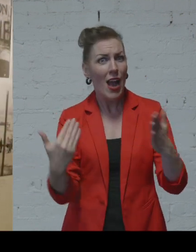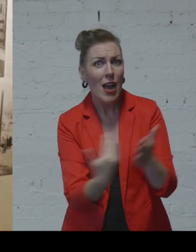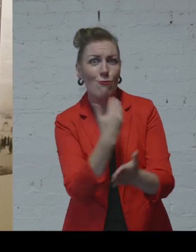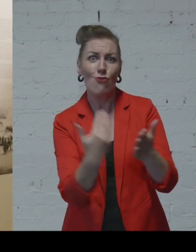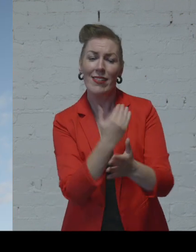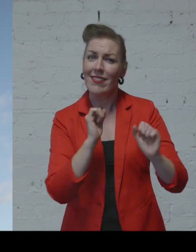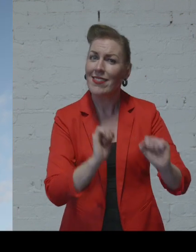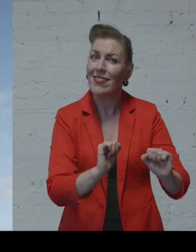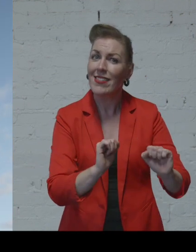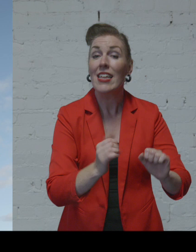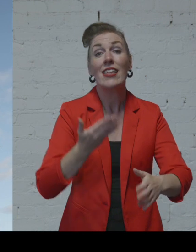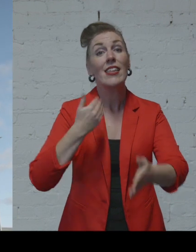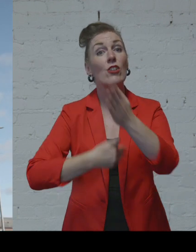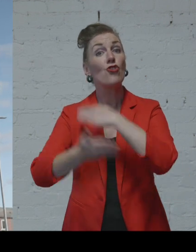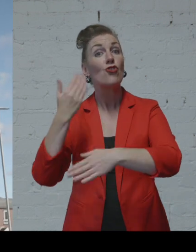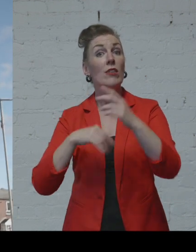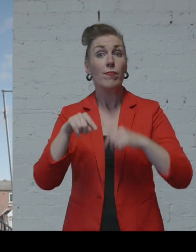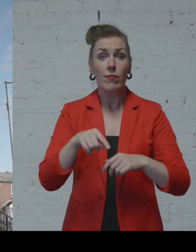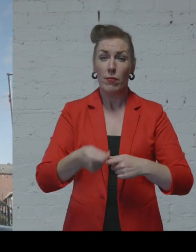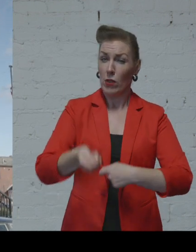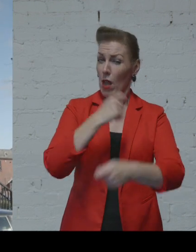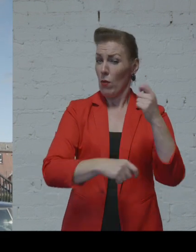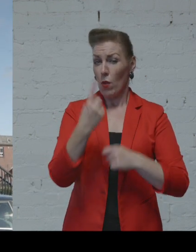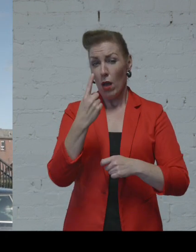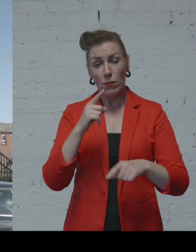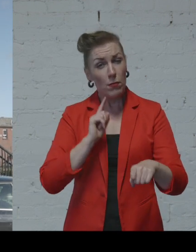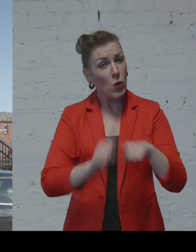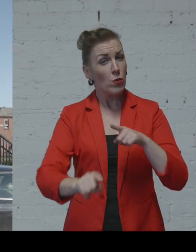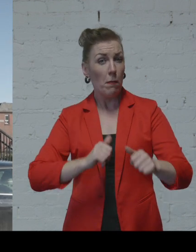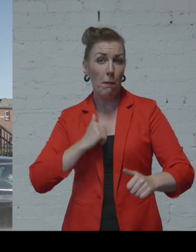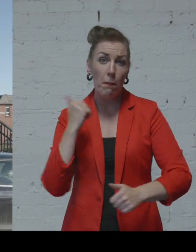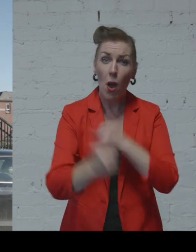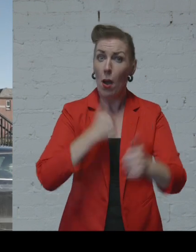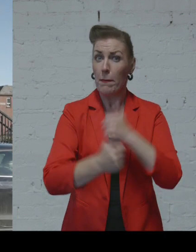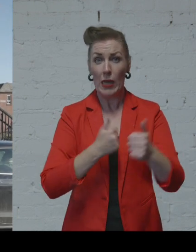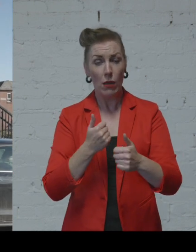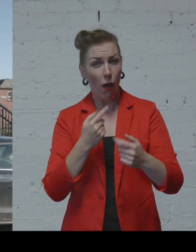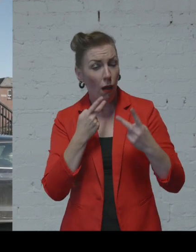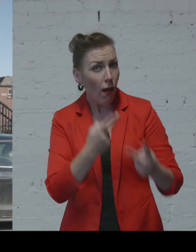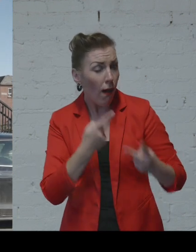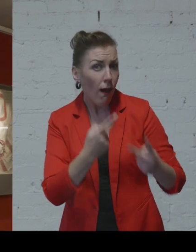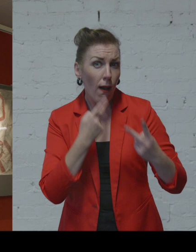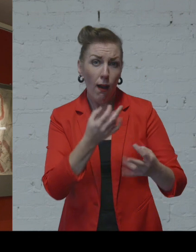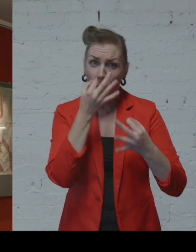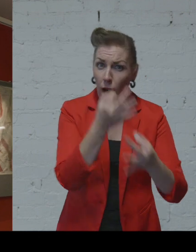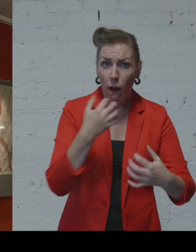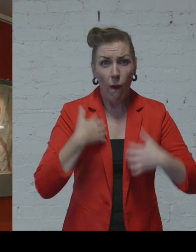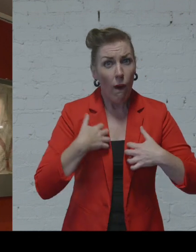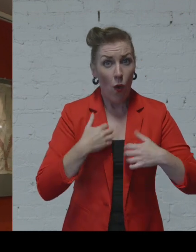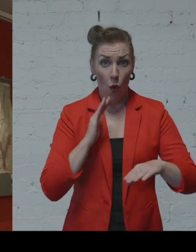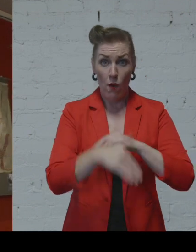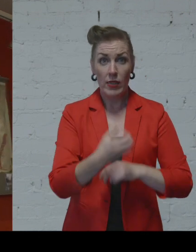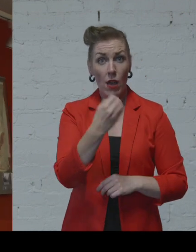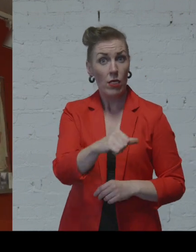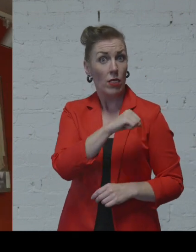context. The Museum of Free Derry has become one of the most popular heritage attractions in the region, attracting tens of thousands